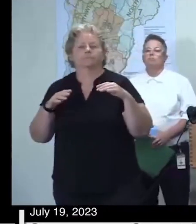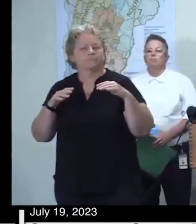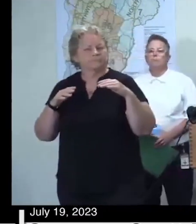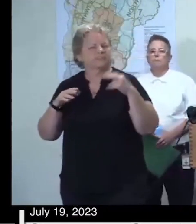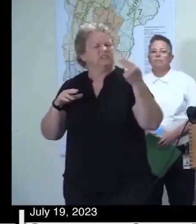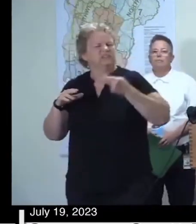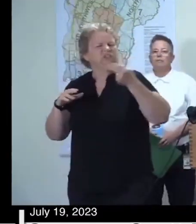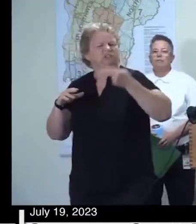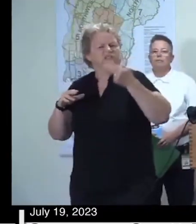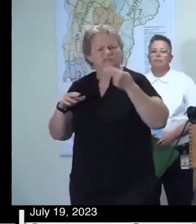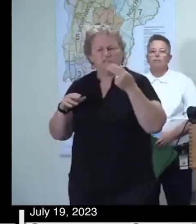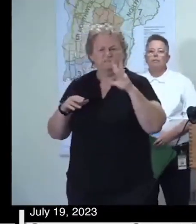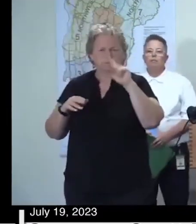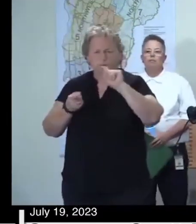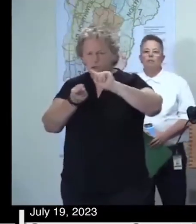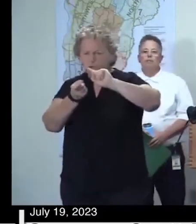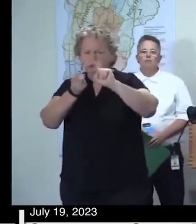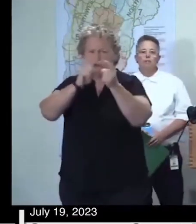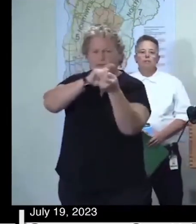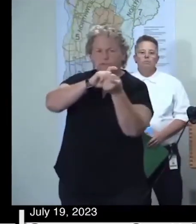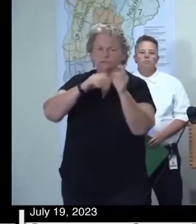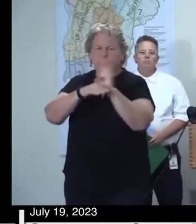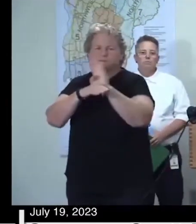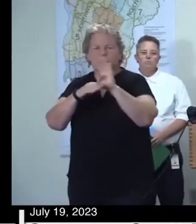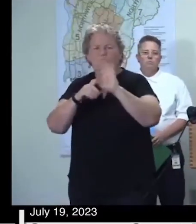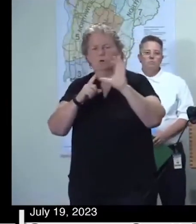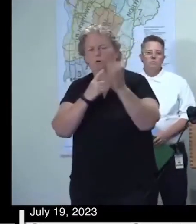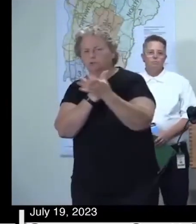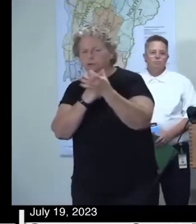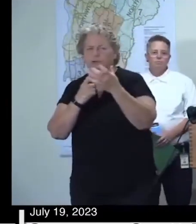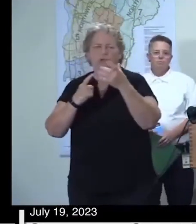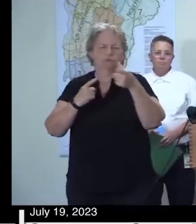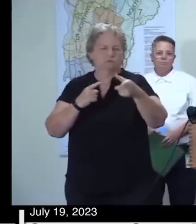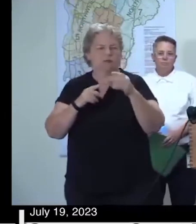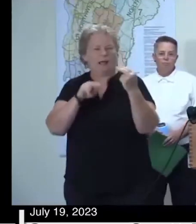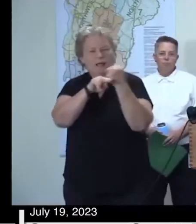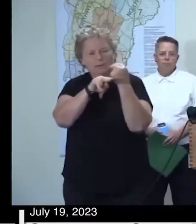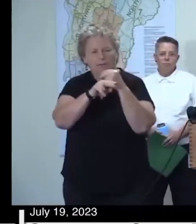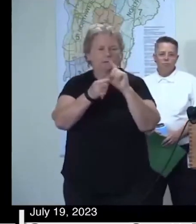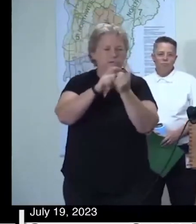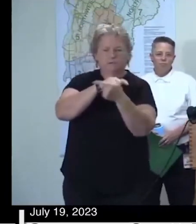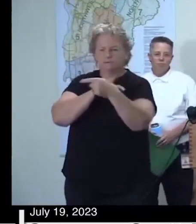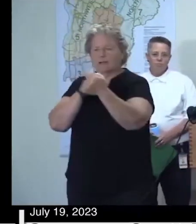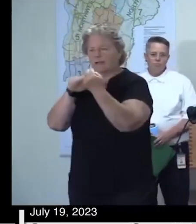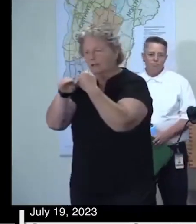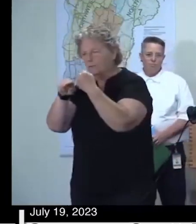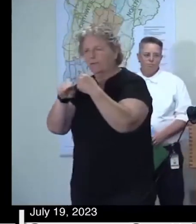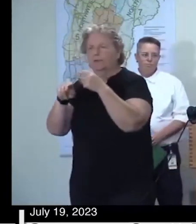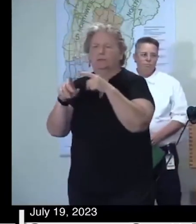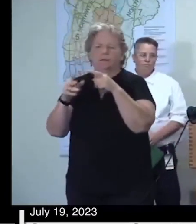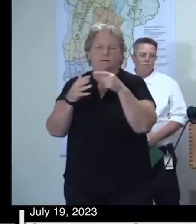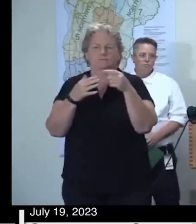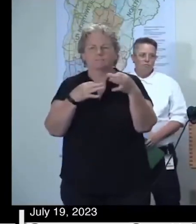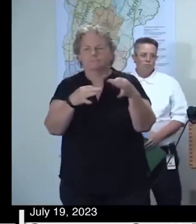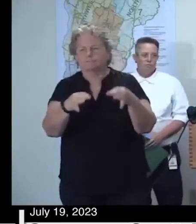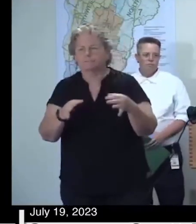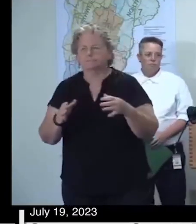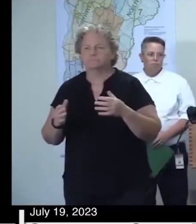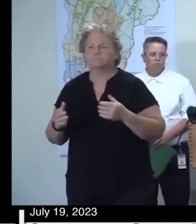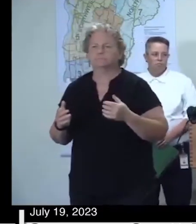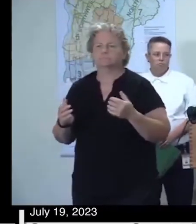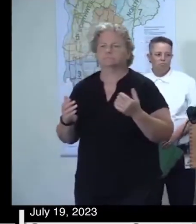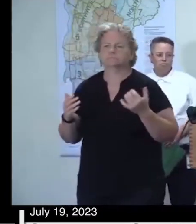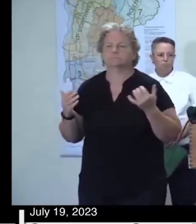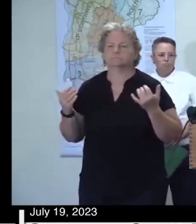fields, the rail trail, but we also need to focus on the long-term recovery, and that's one of the things FEMA is